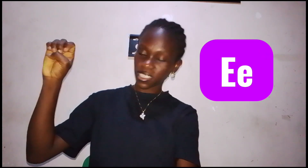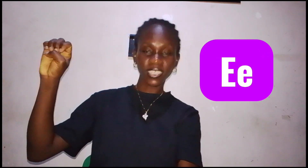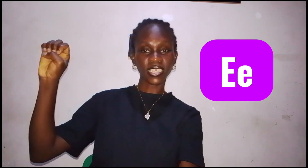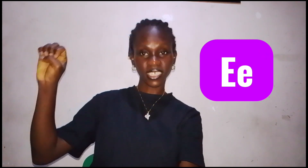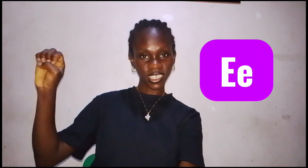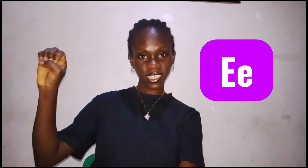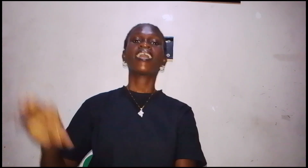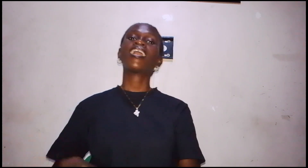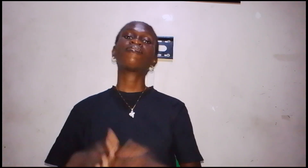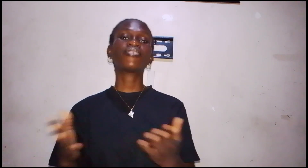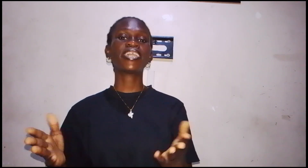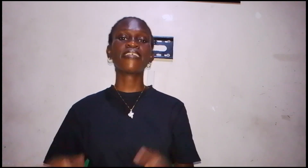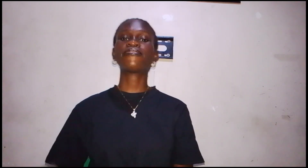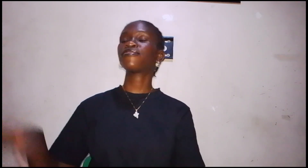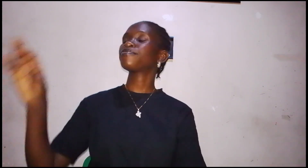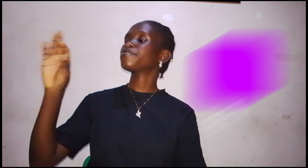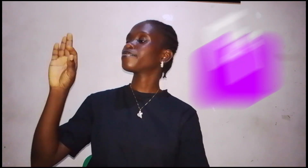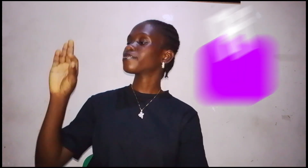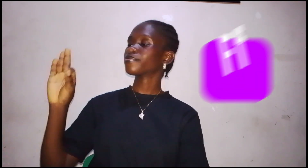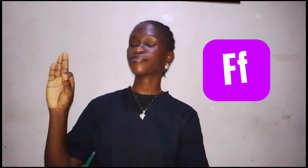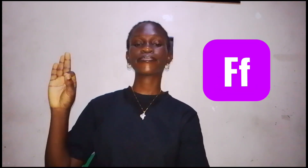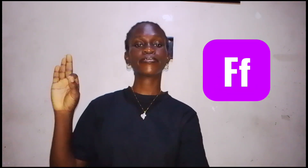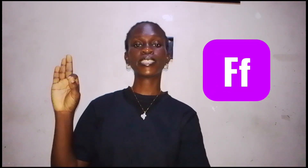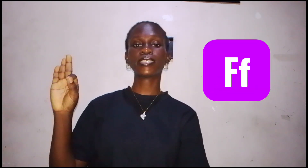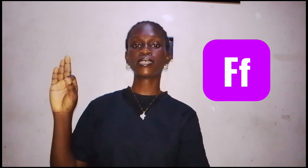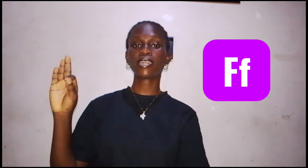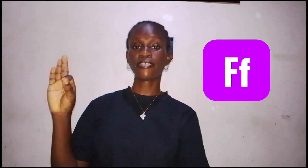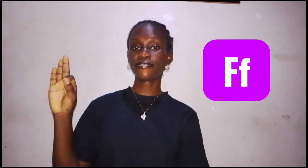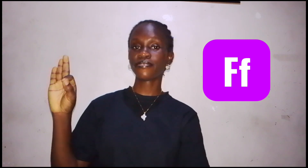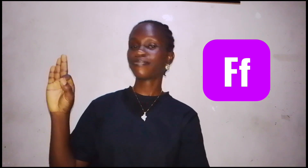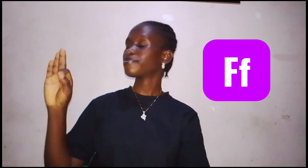fingers like E. And for the F, this is F.